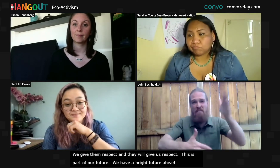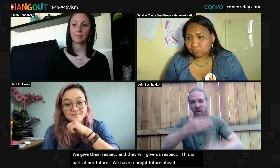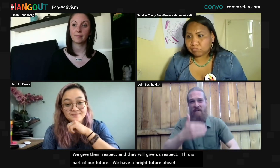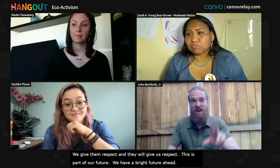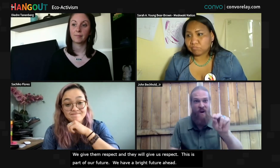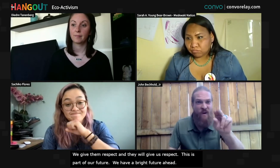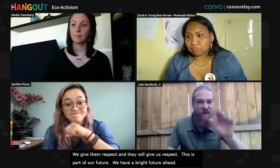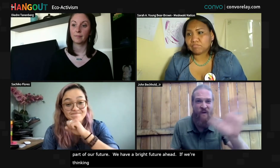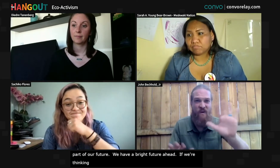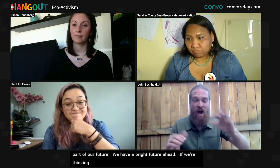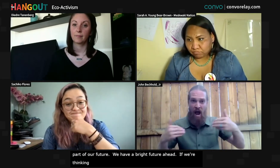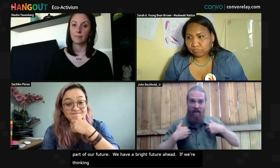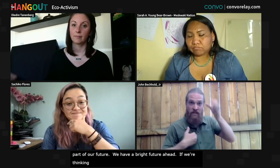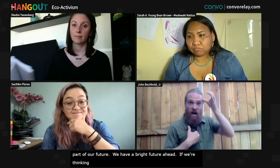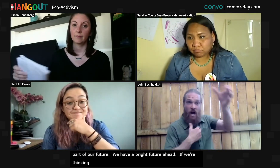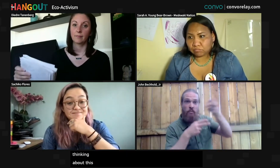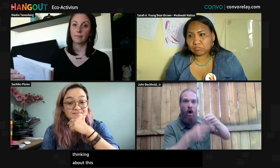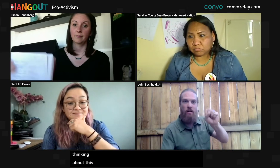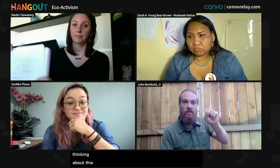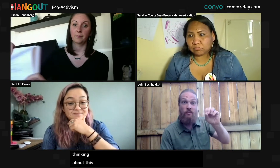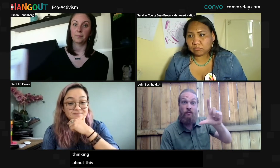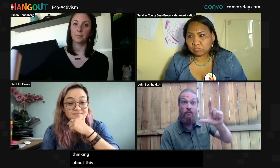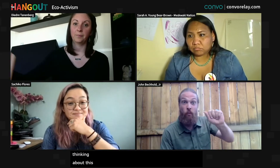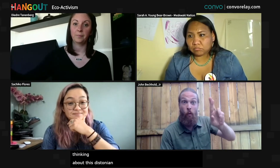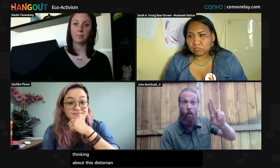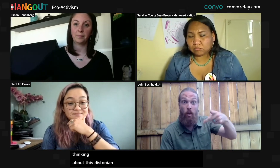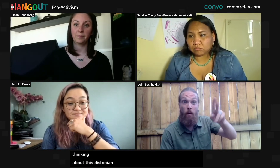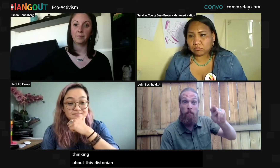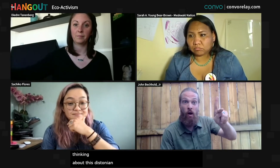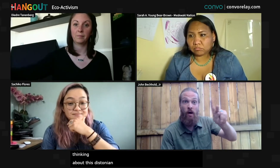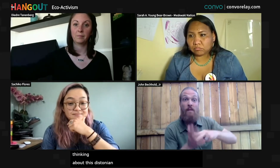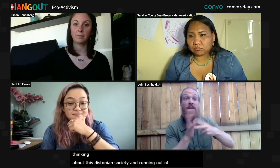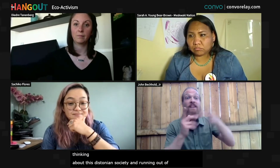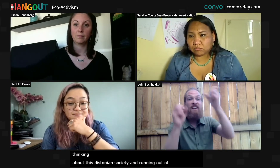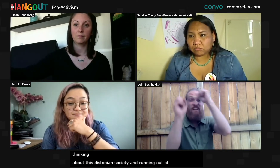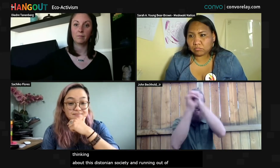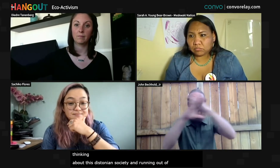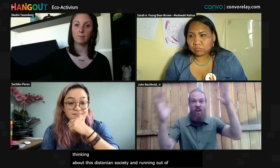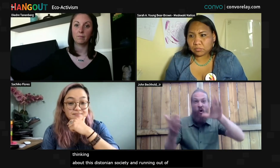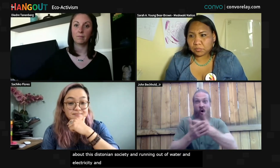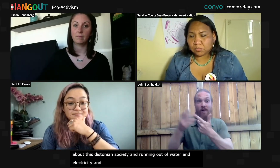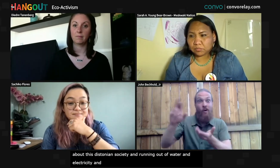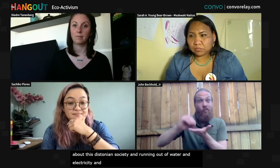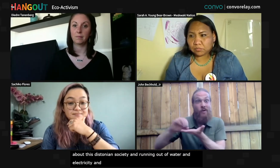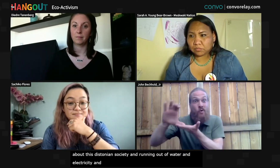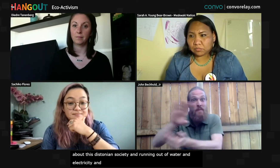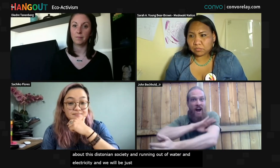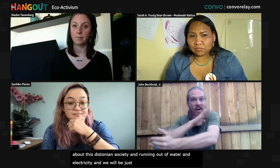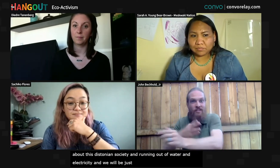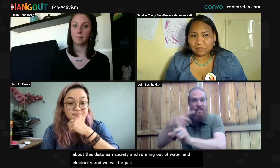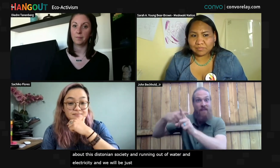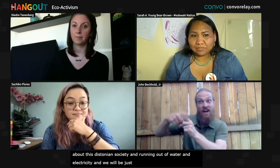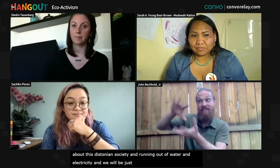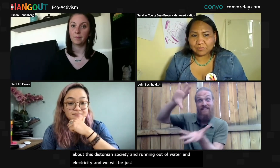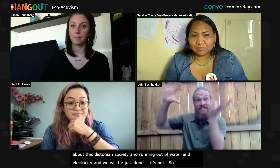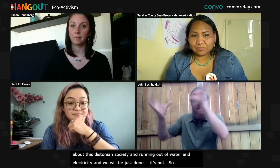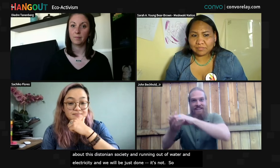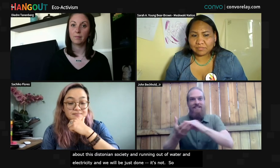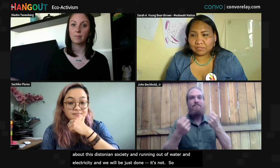running out of water and electricity, and we're thinking just it's going to be done, it's not. So if you think about solar punk, right? We think about all